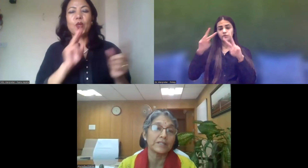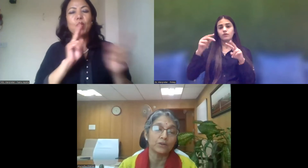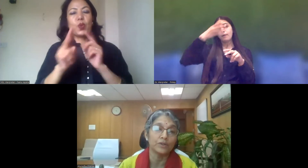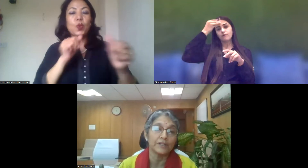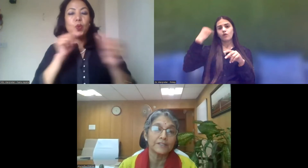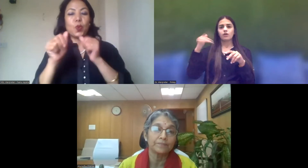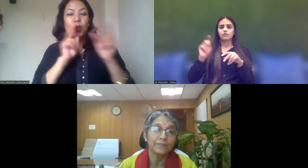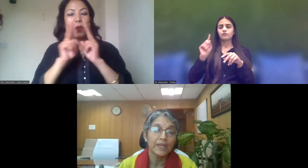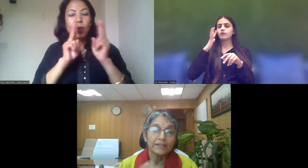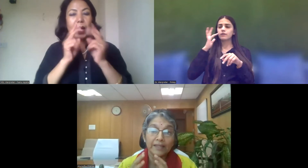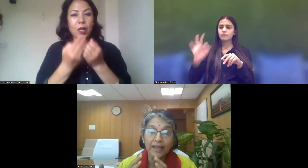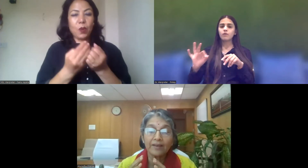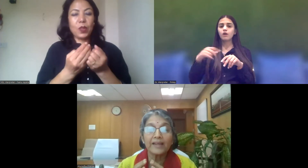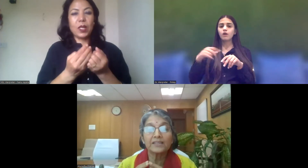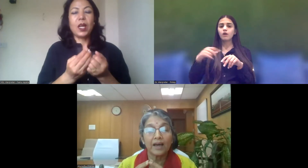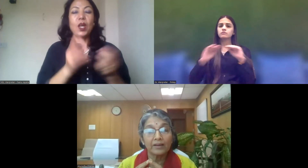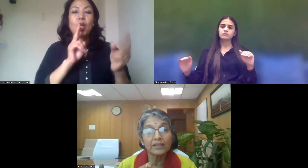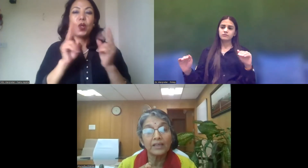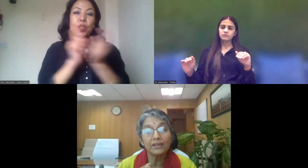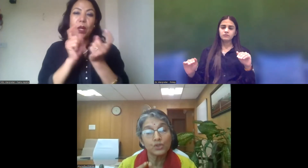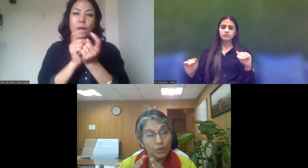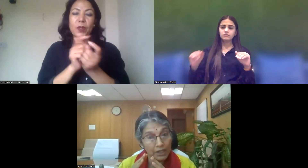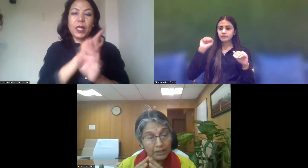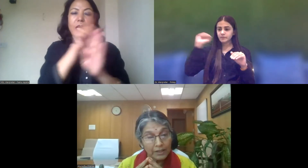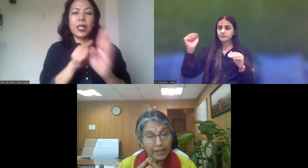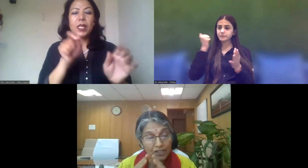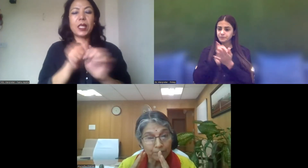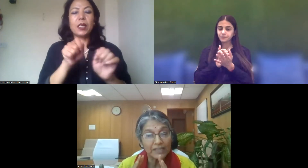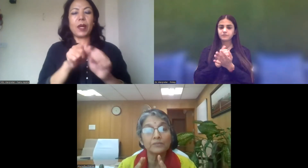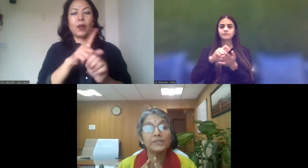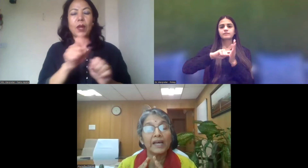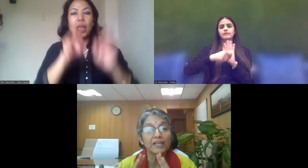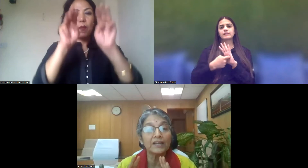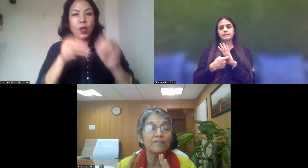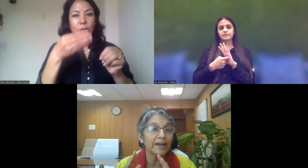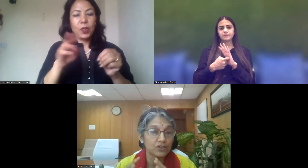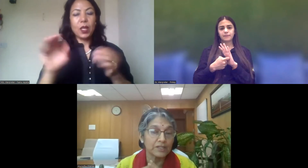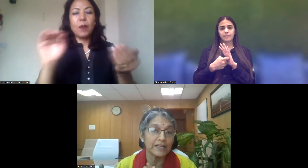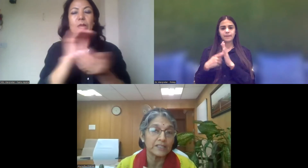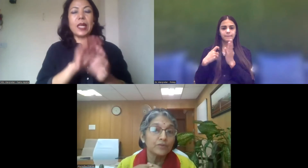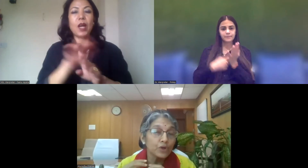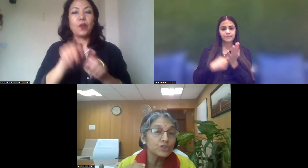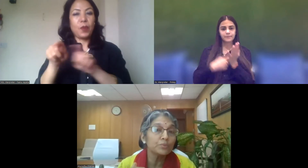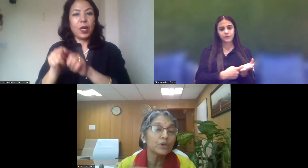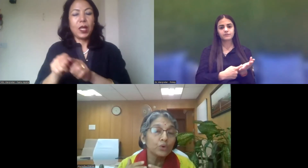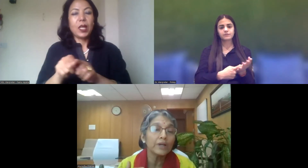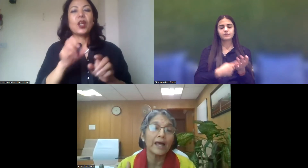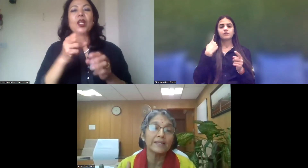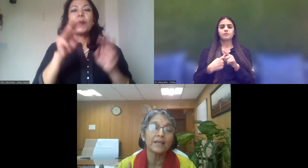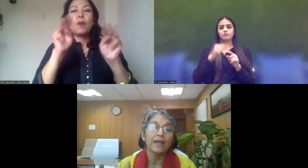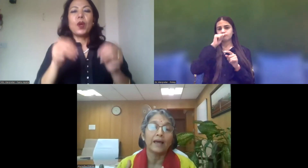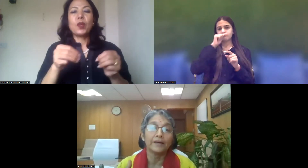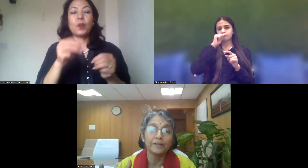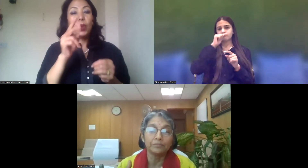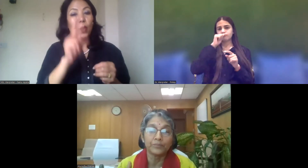important stakeholders, that their rights are a key to a respectable and dignified society. If we want to be known